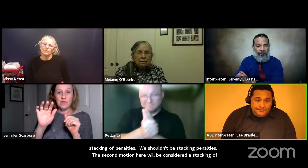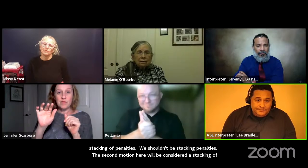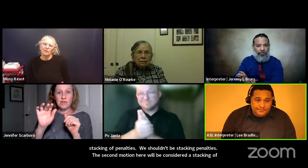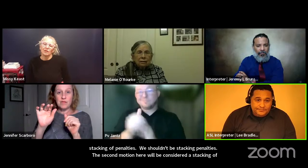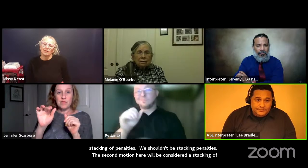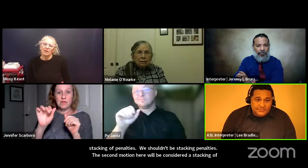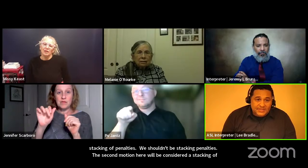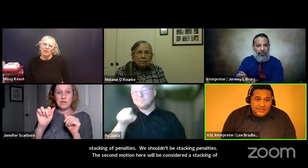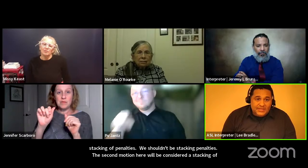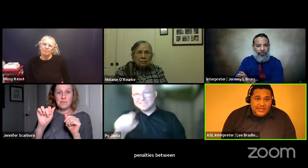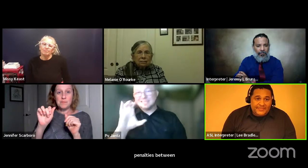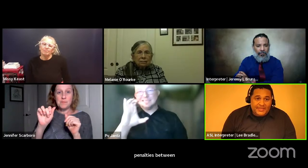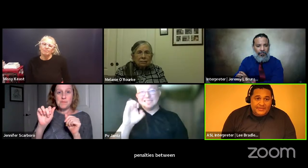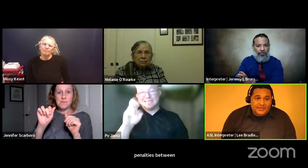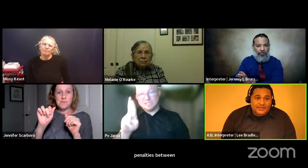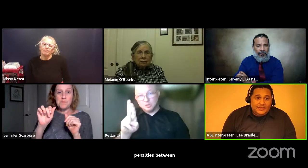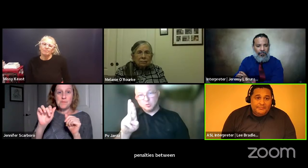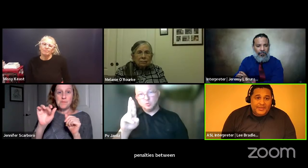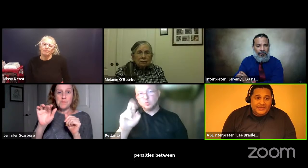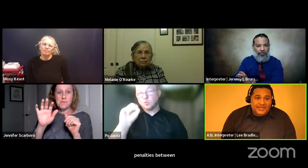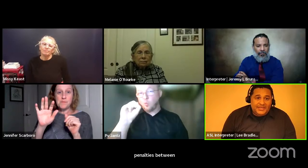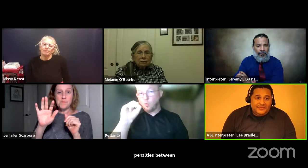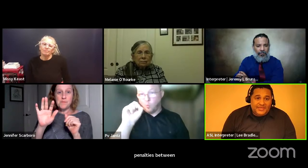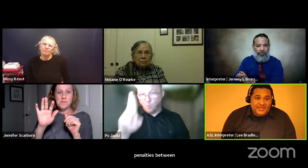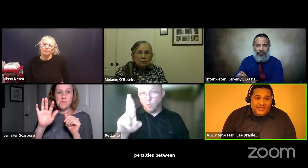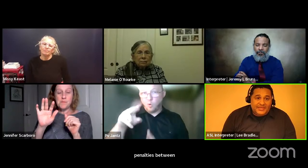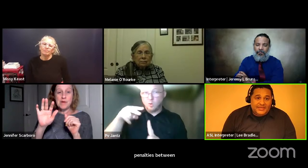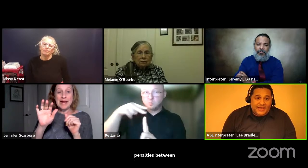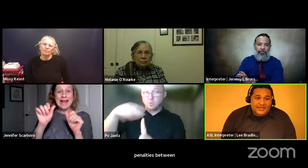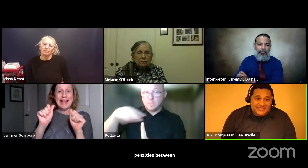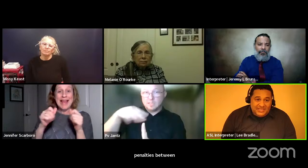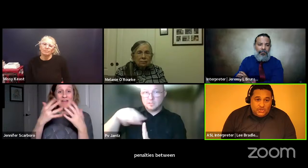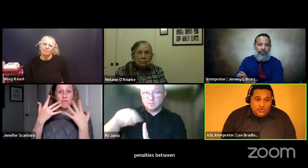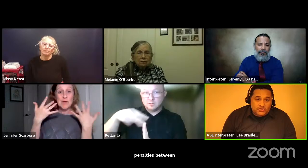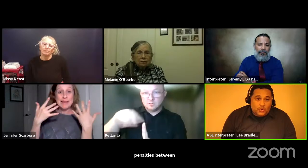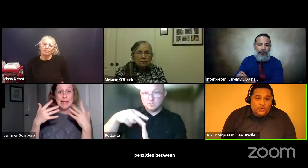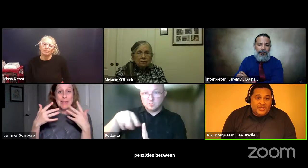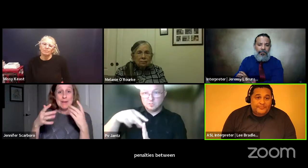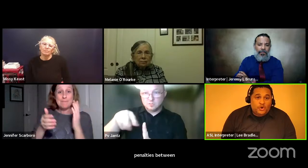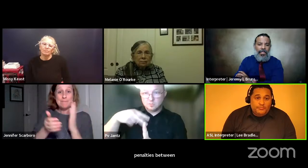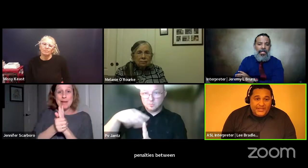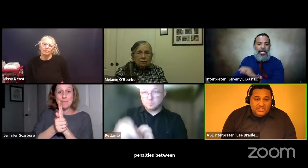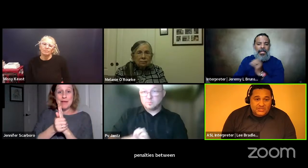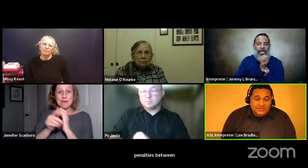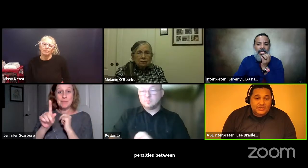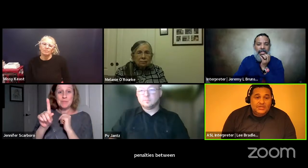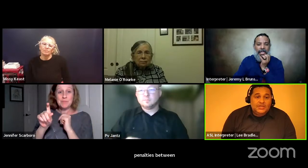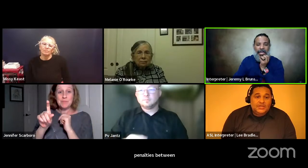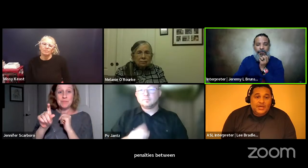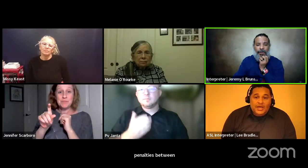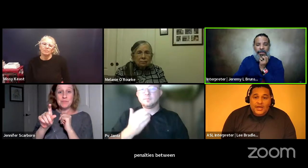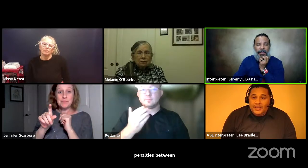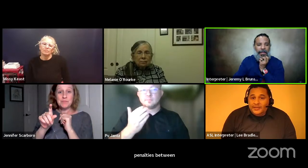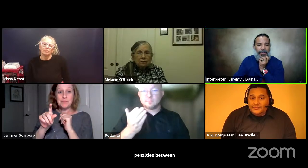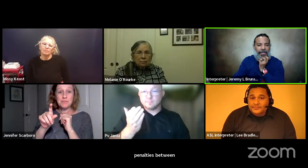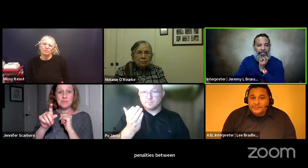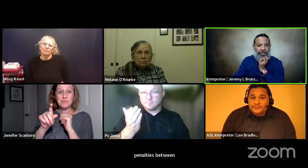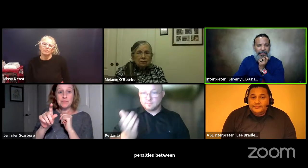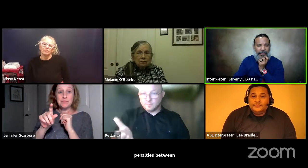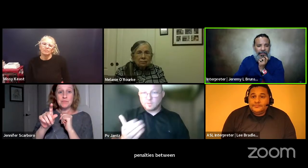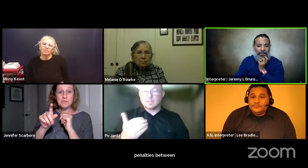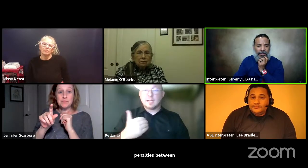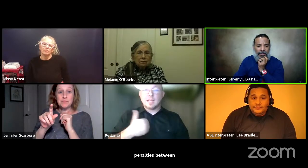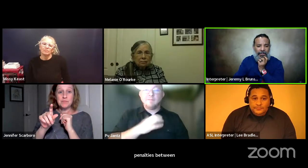fine and then amending the CEUs or the probation. Can I do a friendly